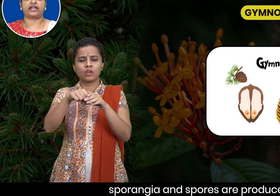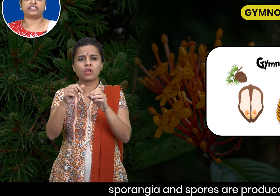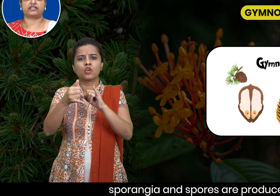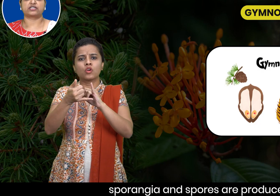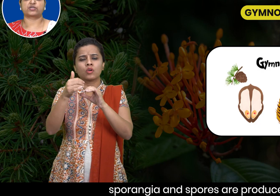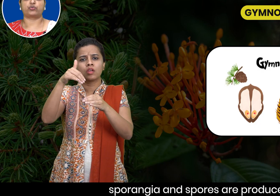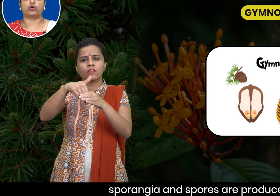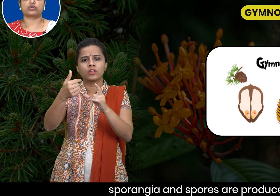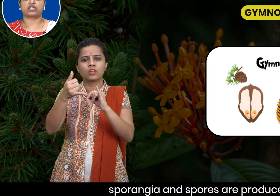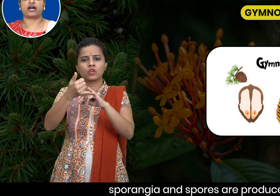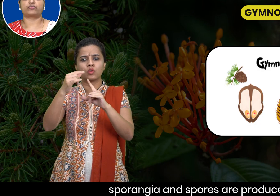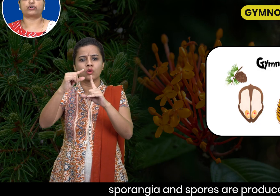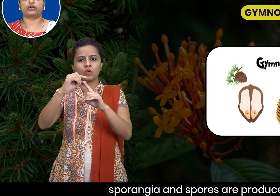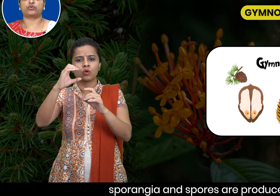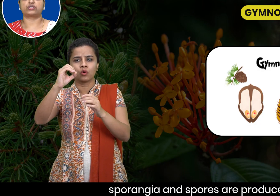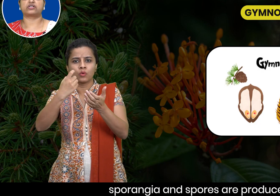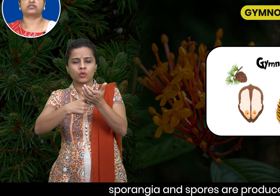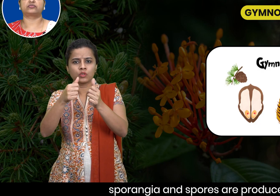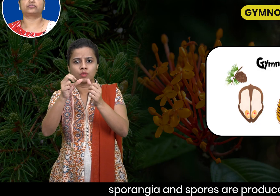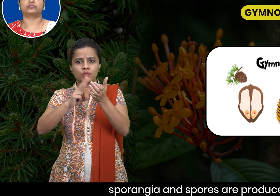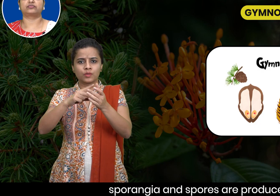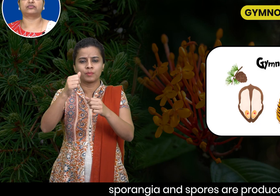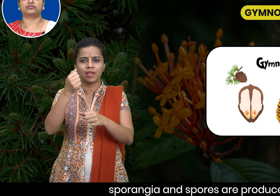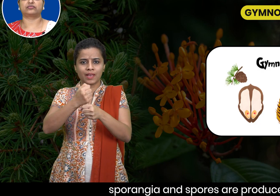sporangia and spores are produced.